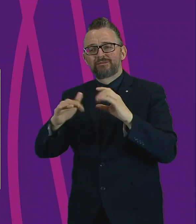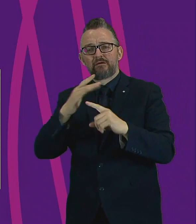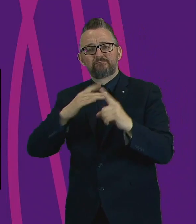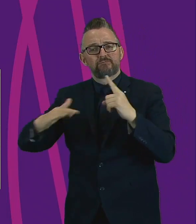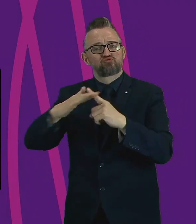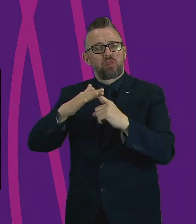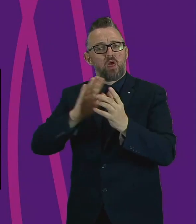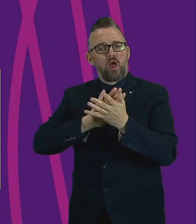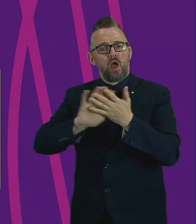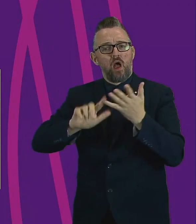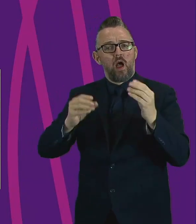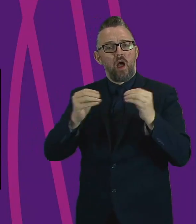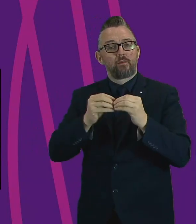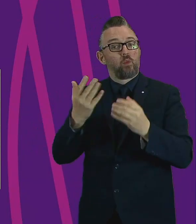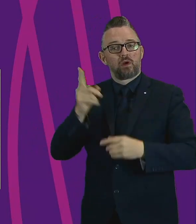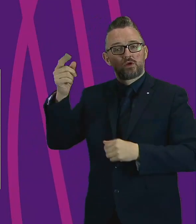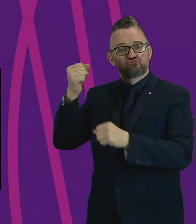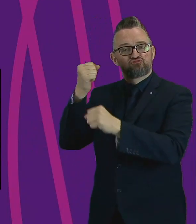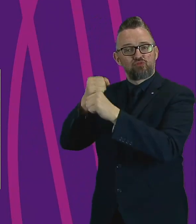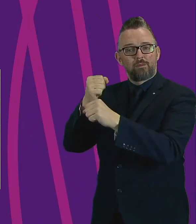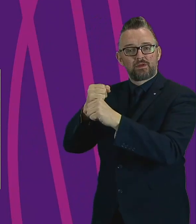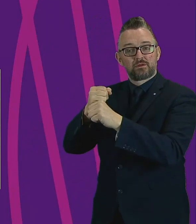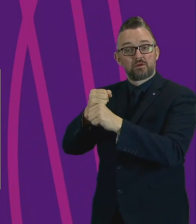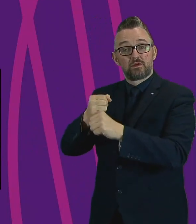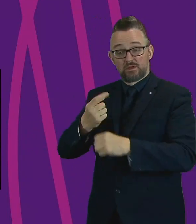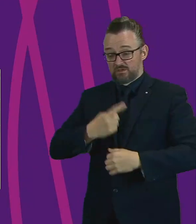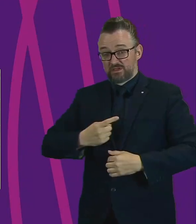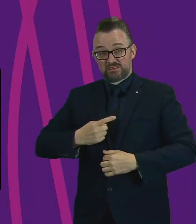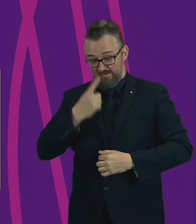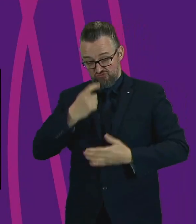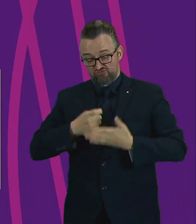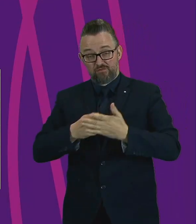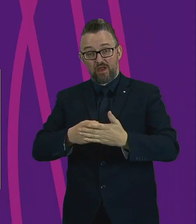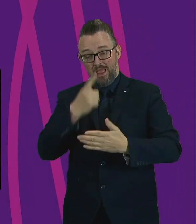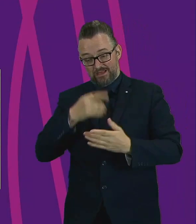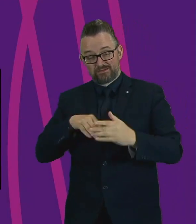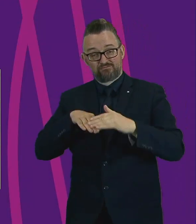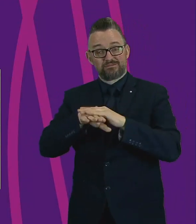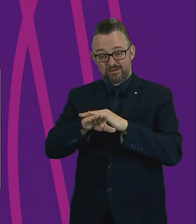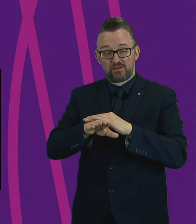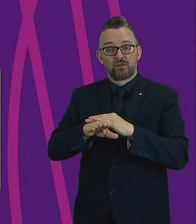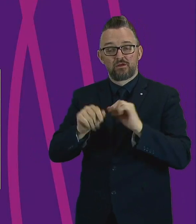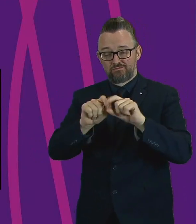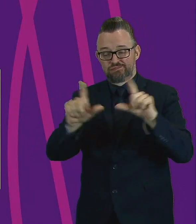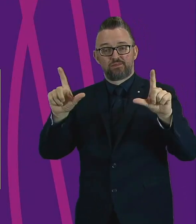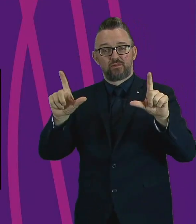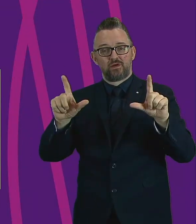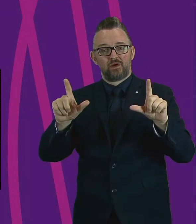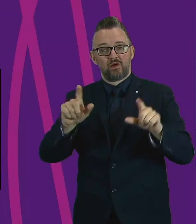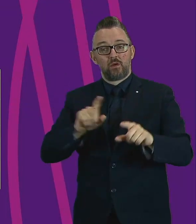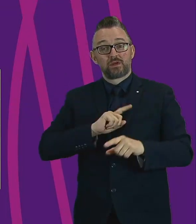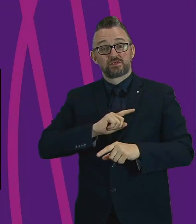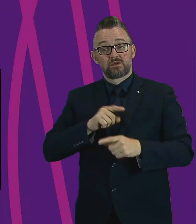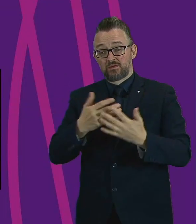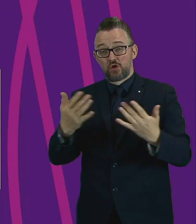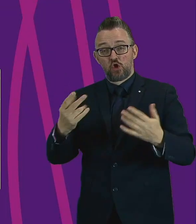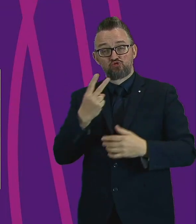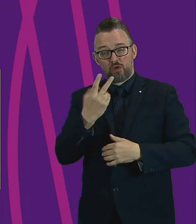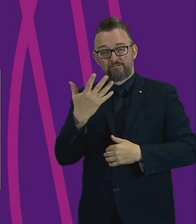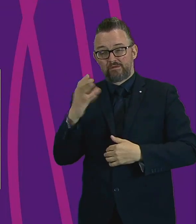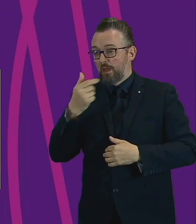Grampian, accessed via self-referral for the benefit of local staff and patients, including children, with 250